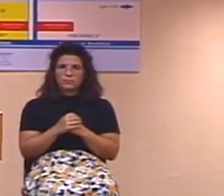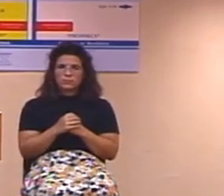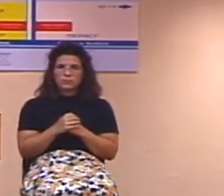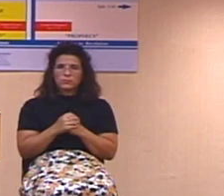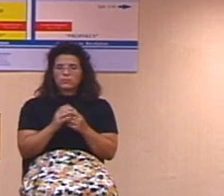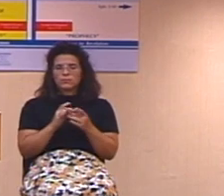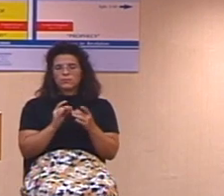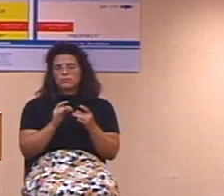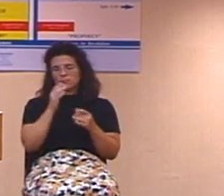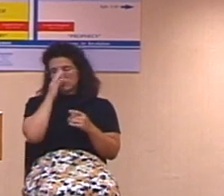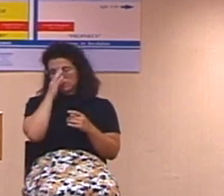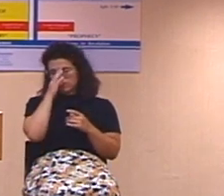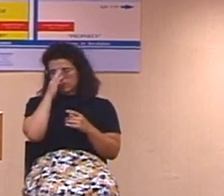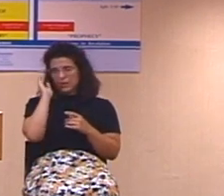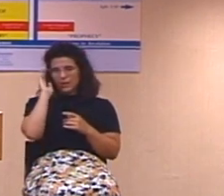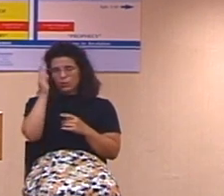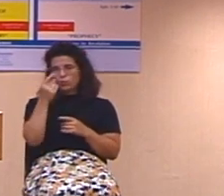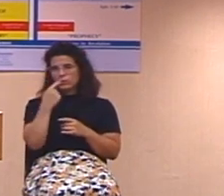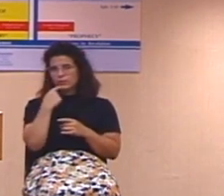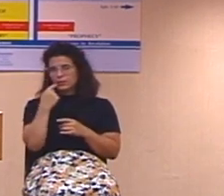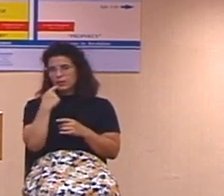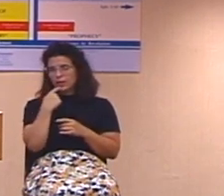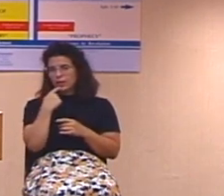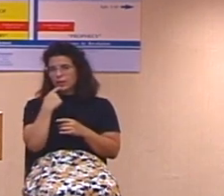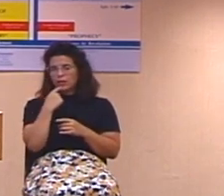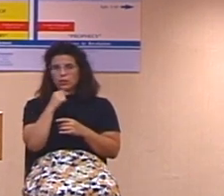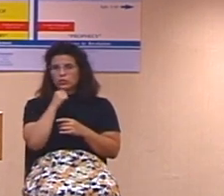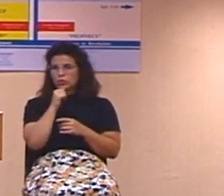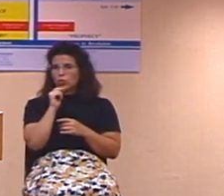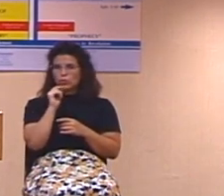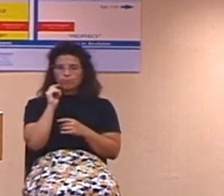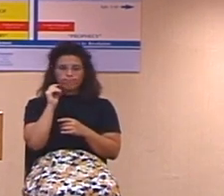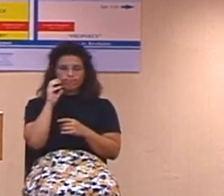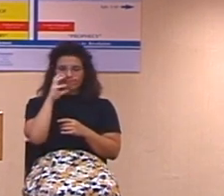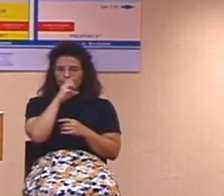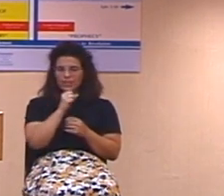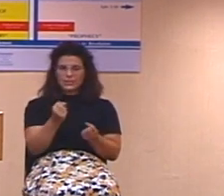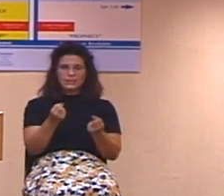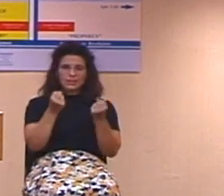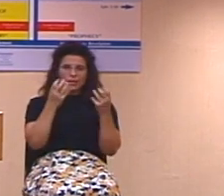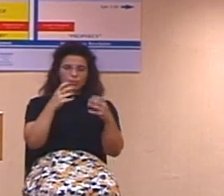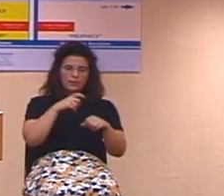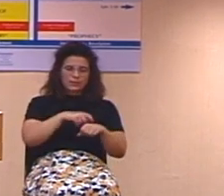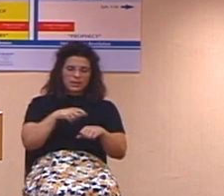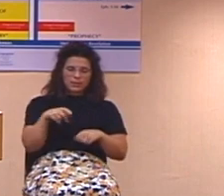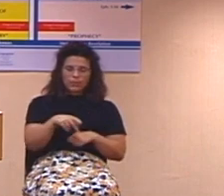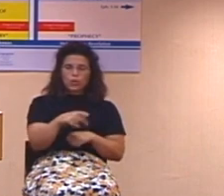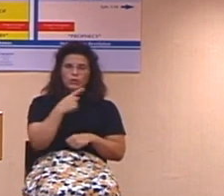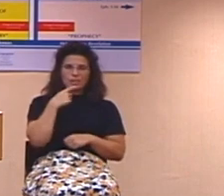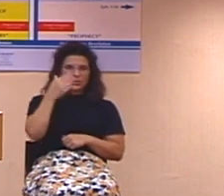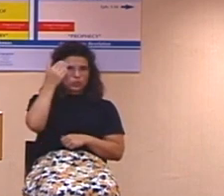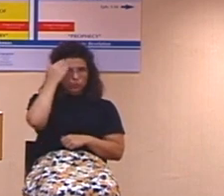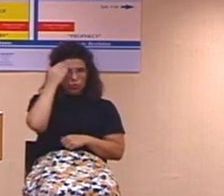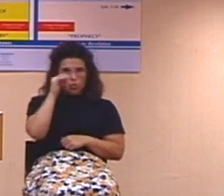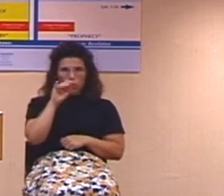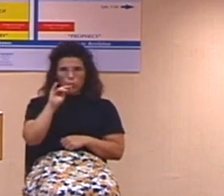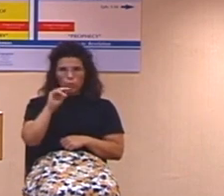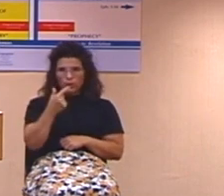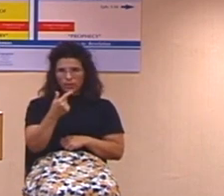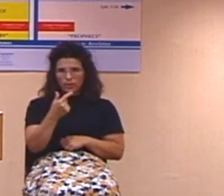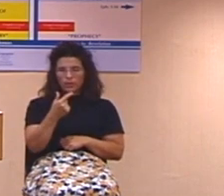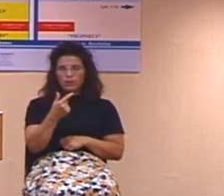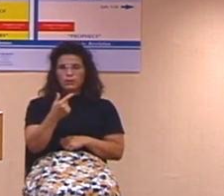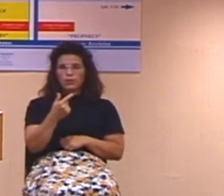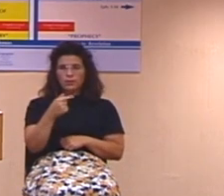By the way, I will say, don't miss how many times Paul says knowing in this